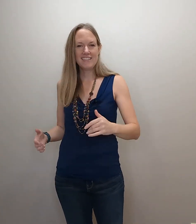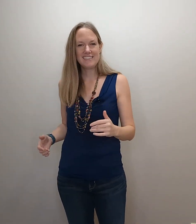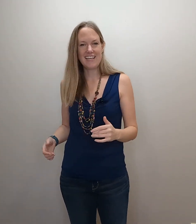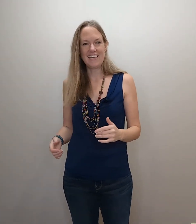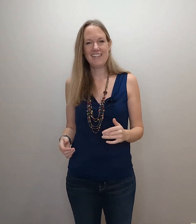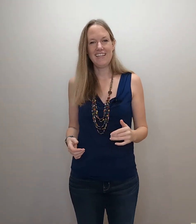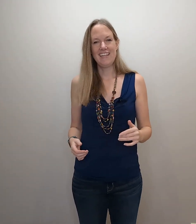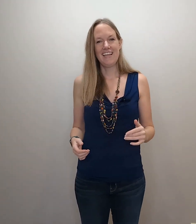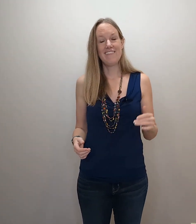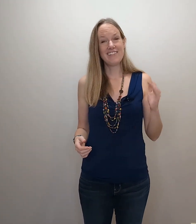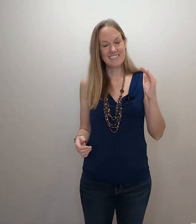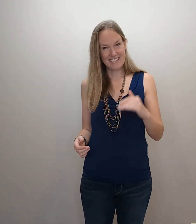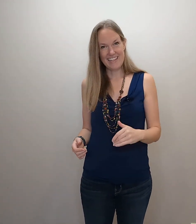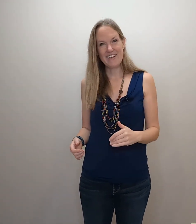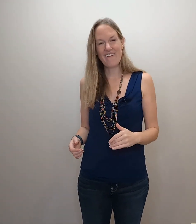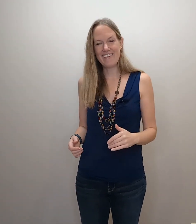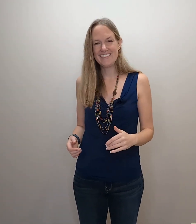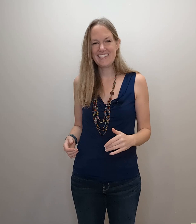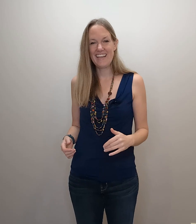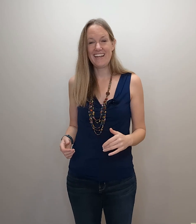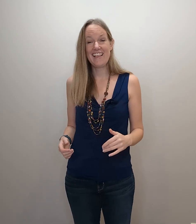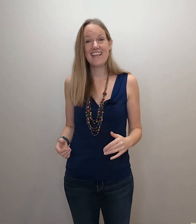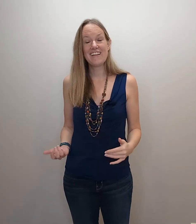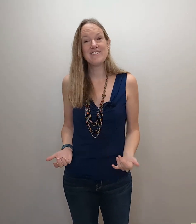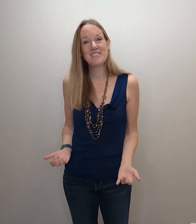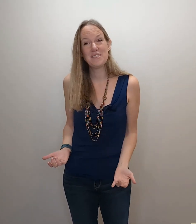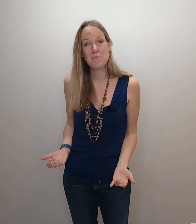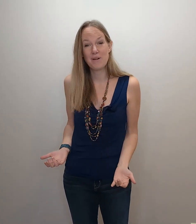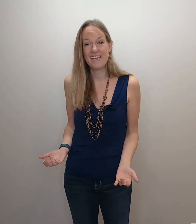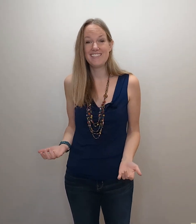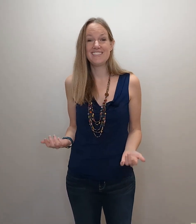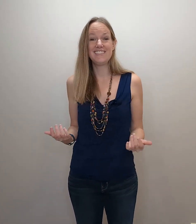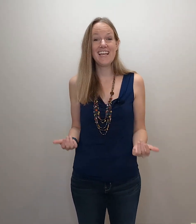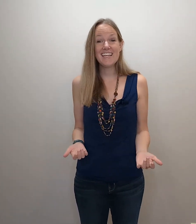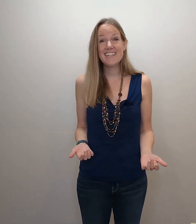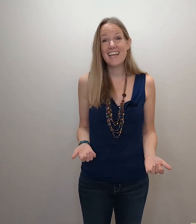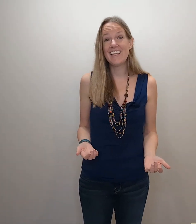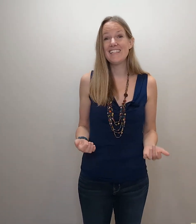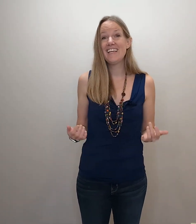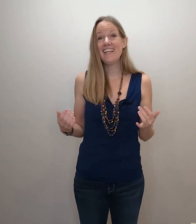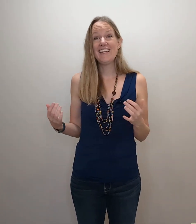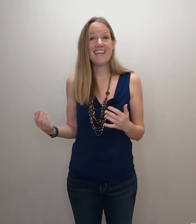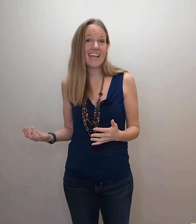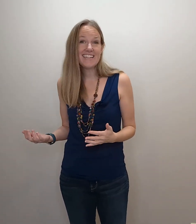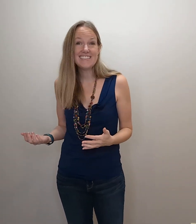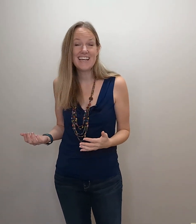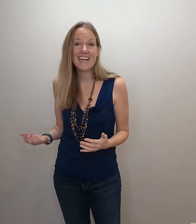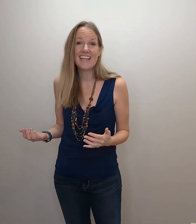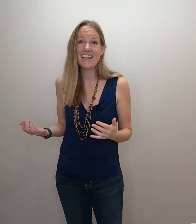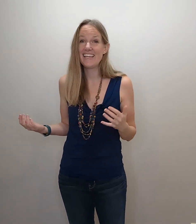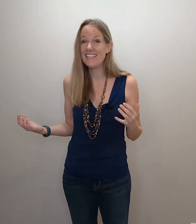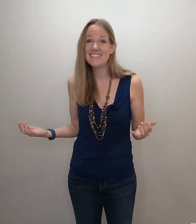repeats then, and once again, then the chorus again, and then it goes to the bridge. Day and night, night and day, let